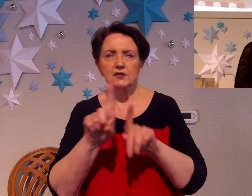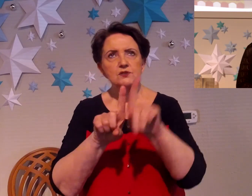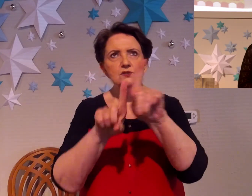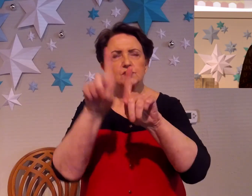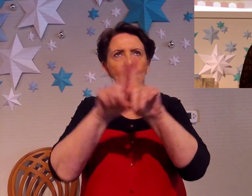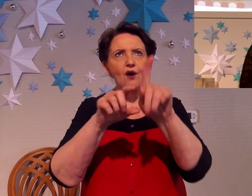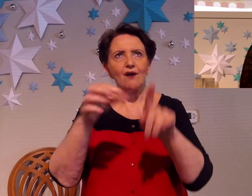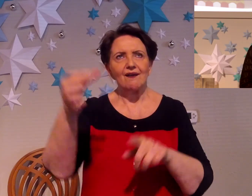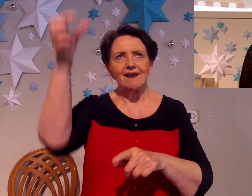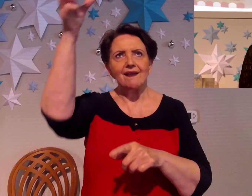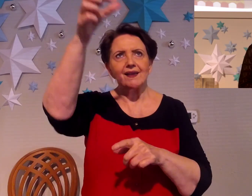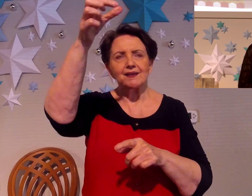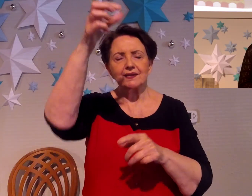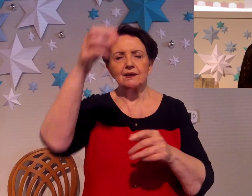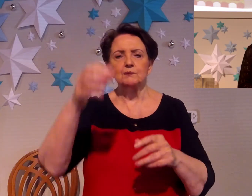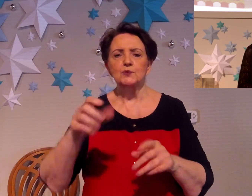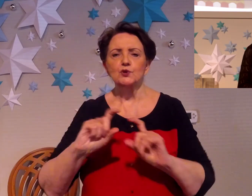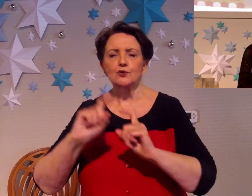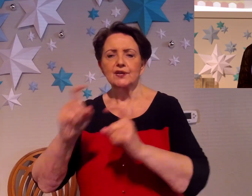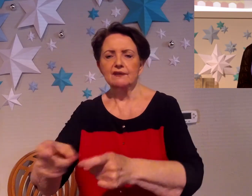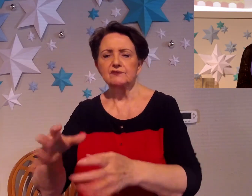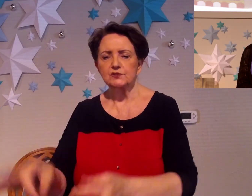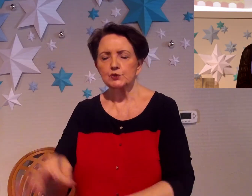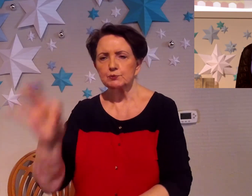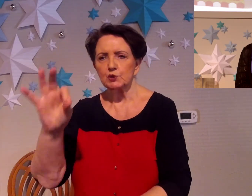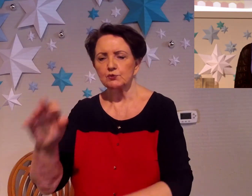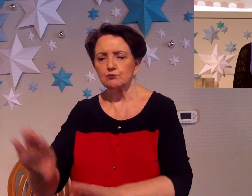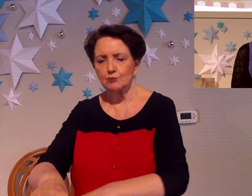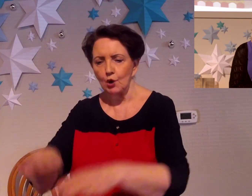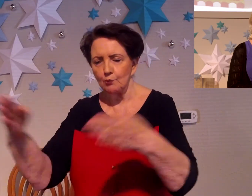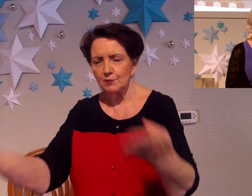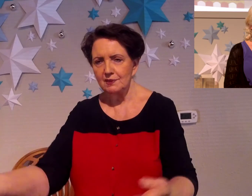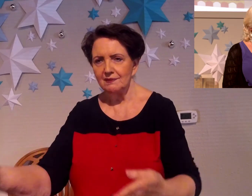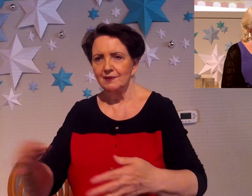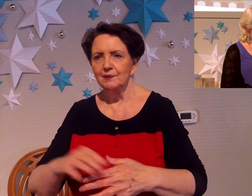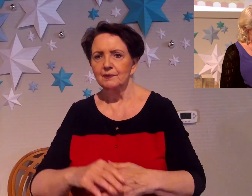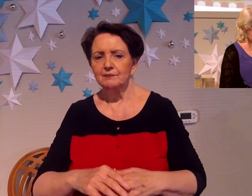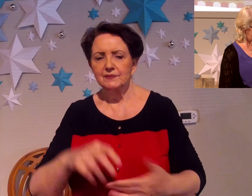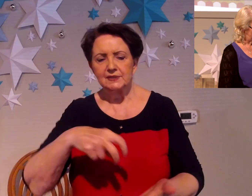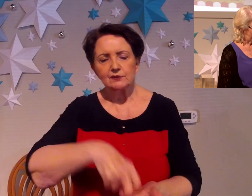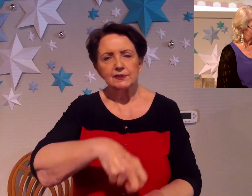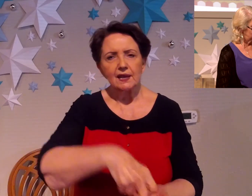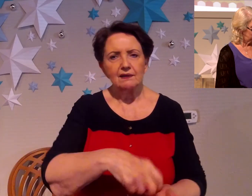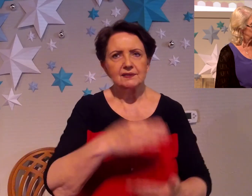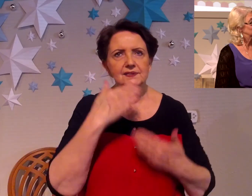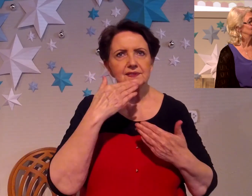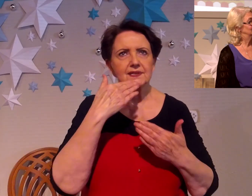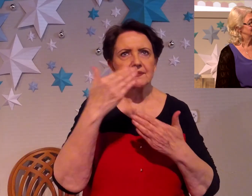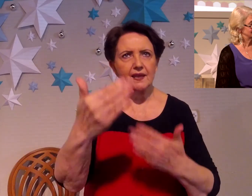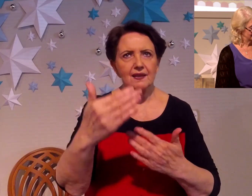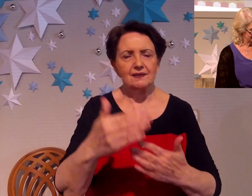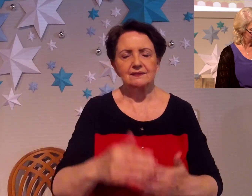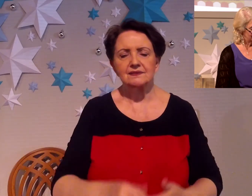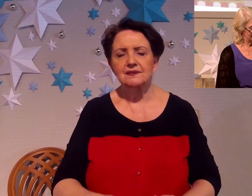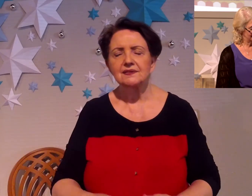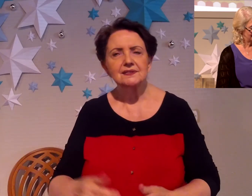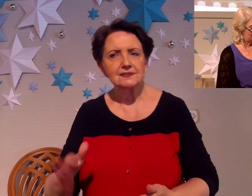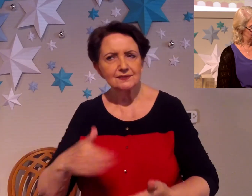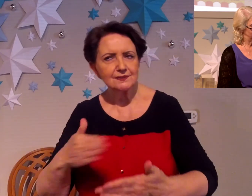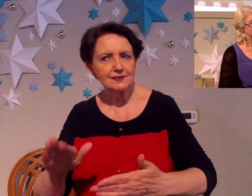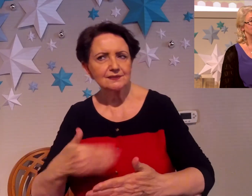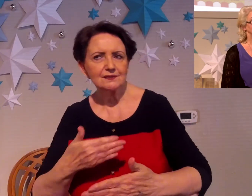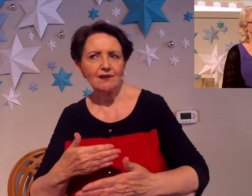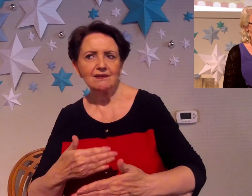unwrap your spiritual gifts, kneel down and give thanks, sing a new song. The miracle is that something